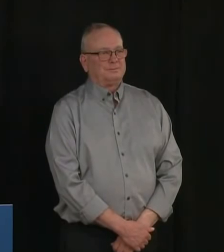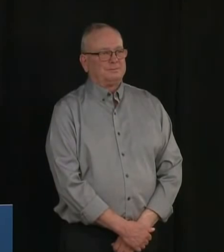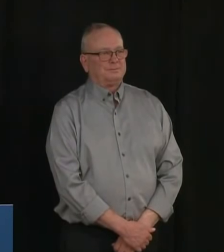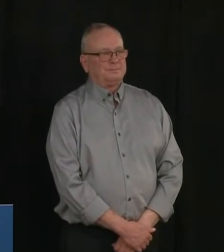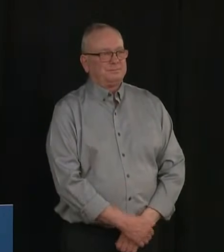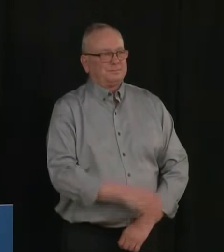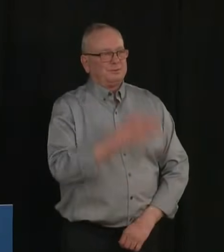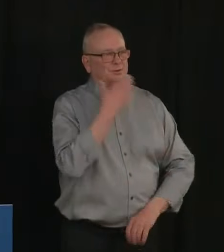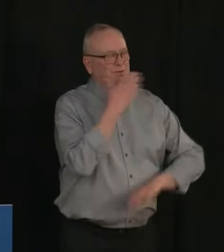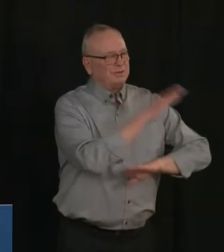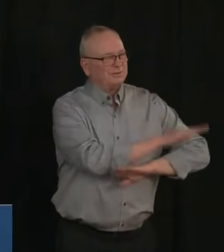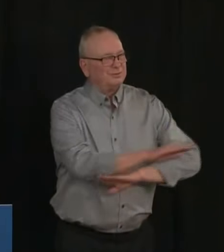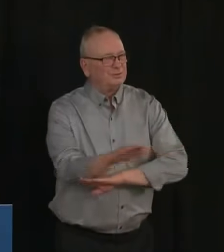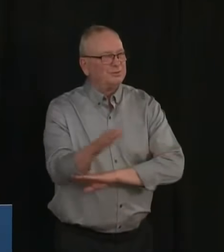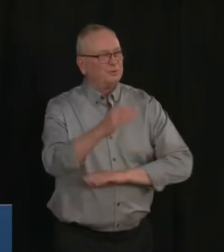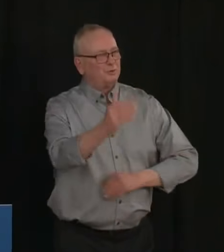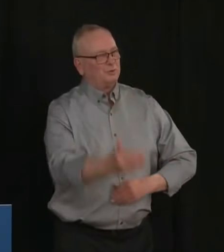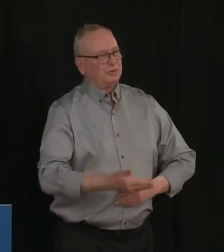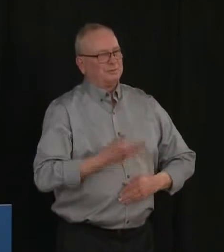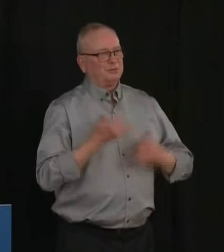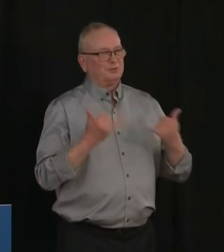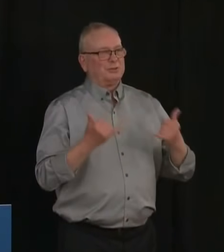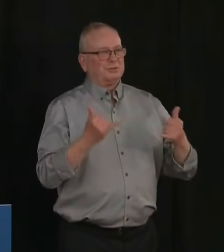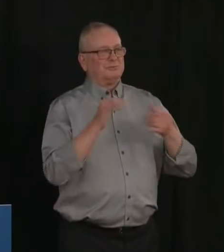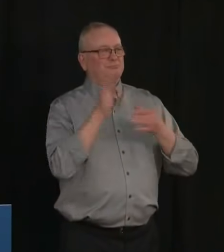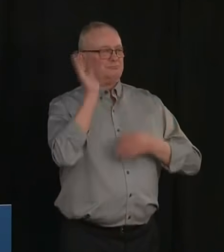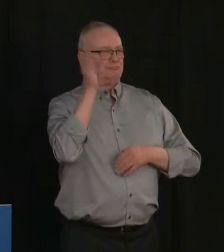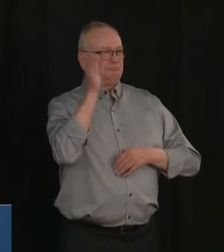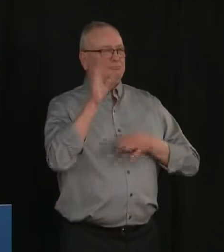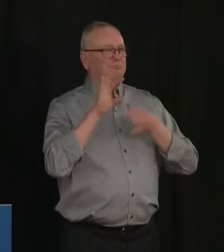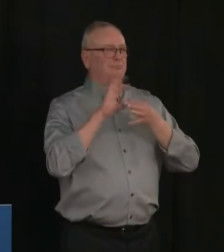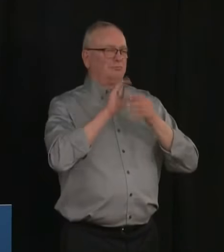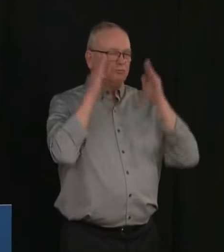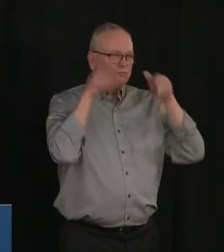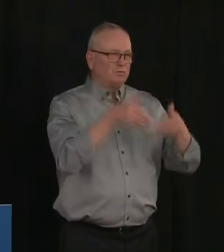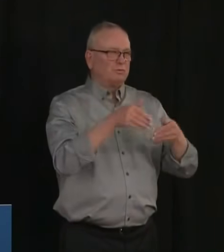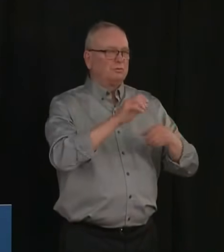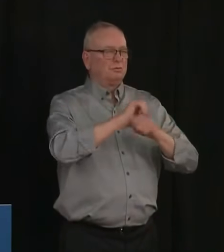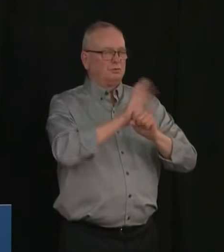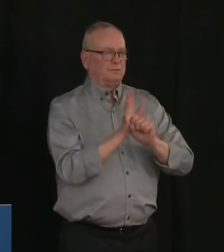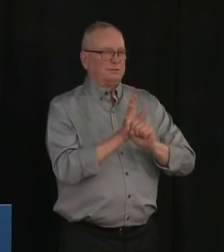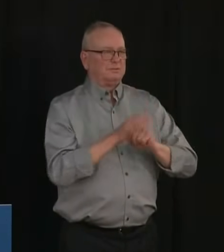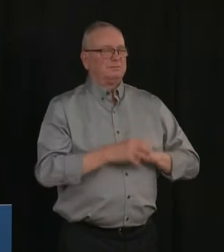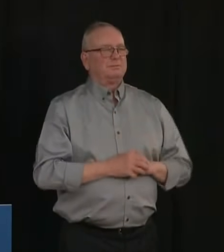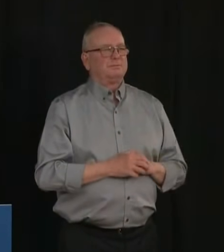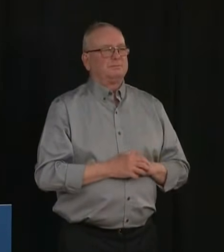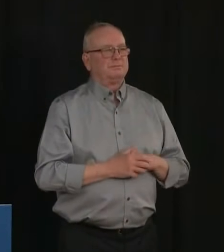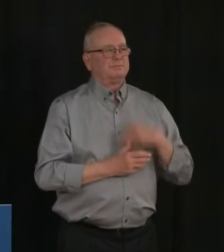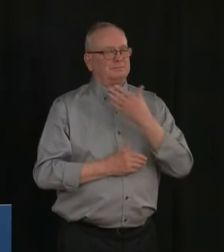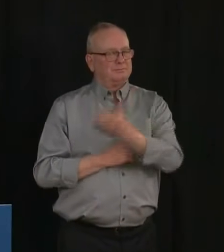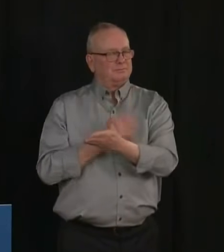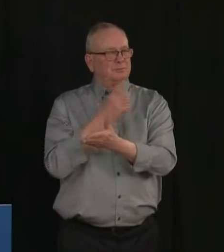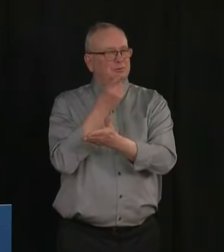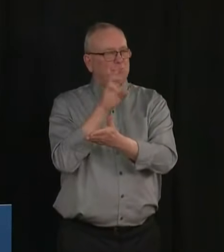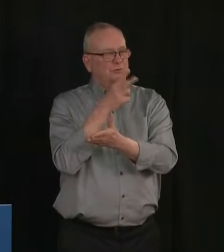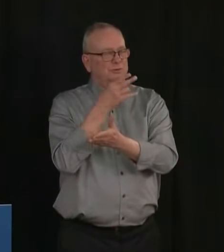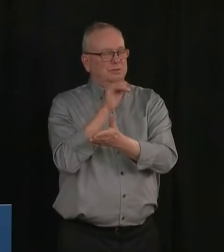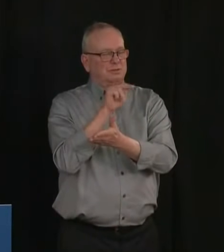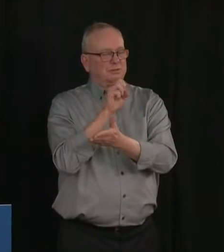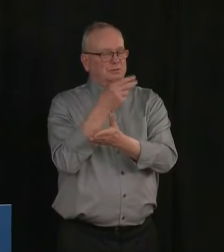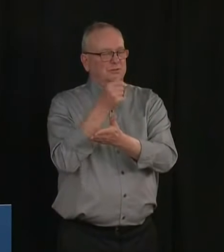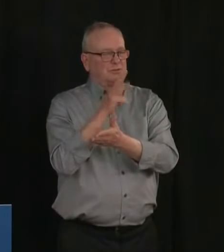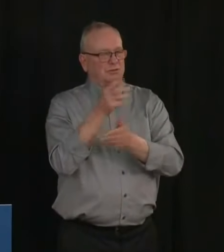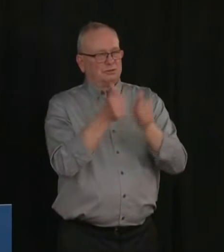Good afternoon, everyone. Welcome to today's update on COVID-19 in Alberta. With us, as always, is Dr. Deena Hinshaw, Chief Medical Officer of Health